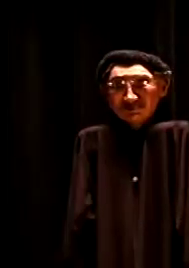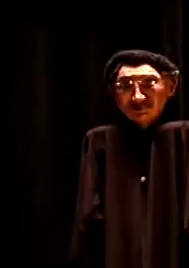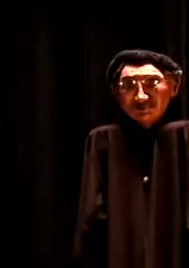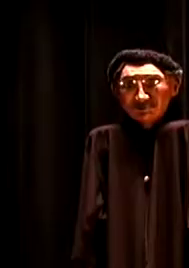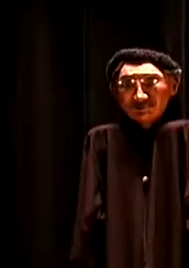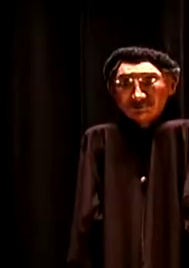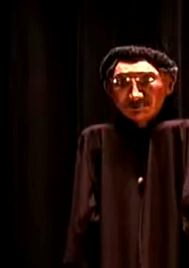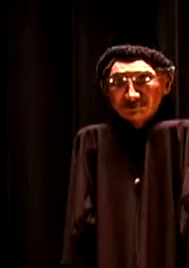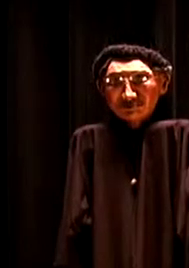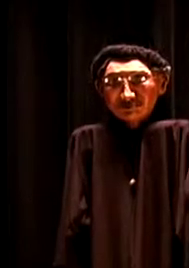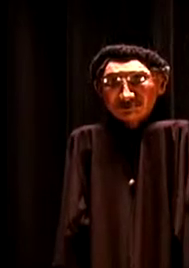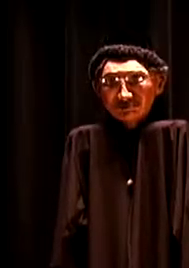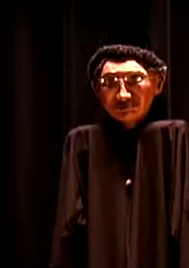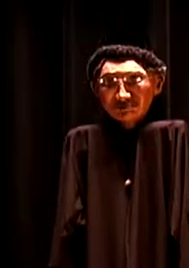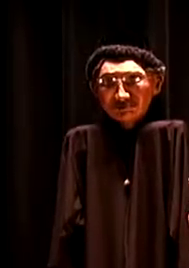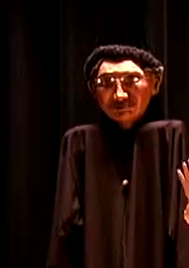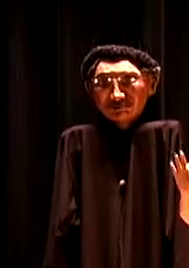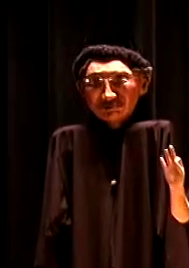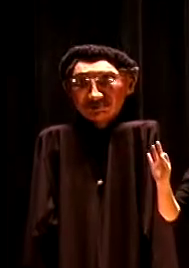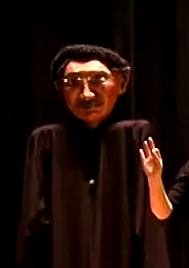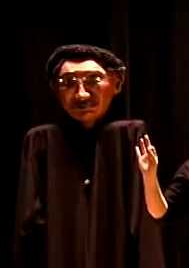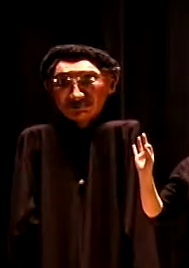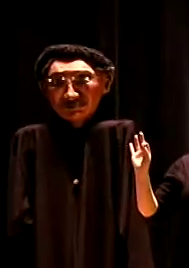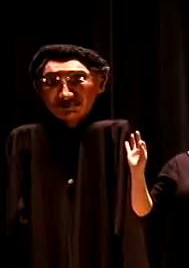harmonies of